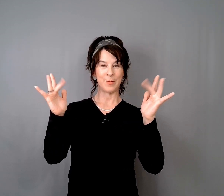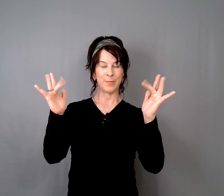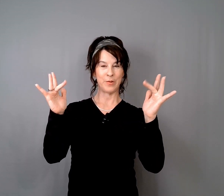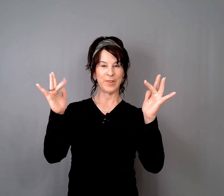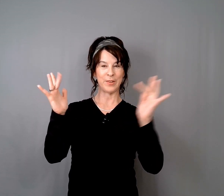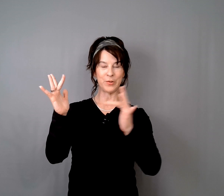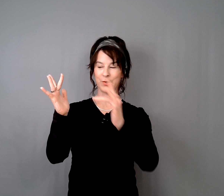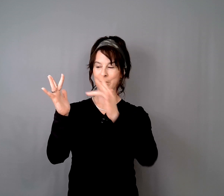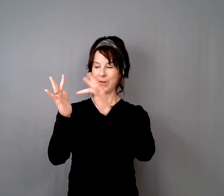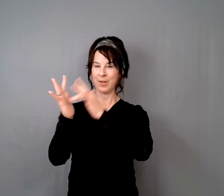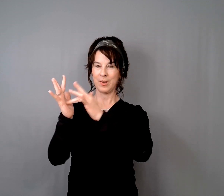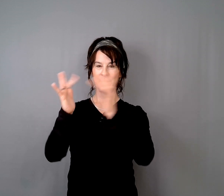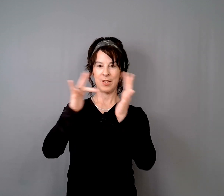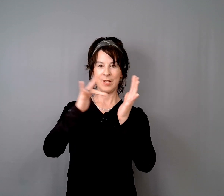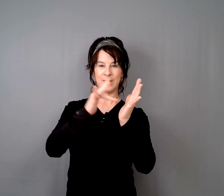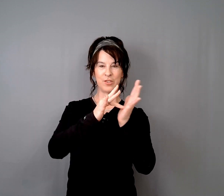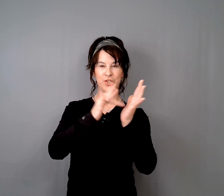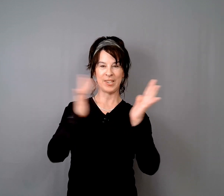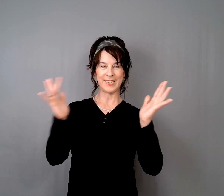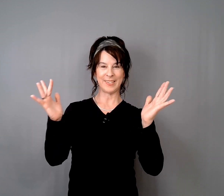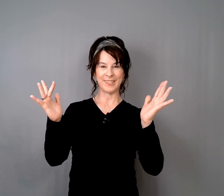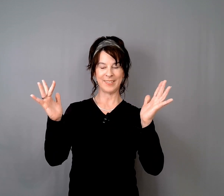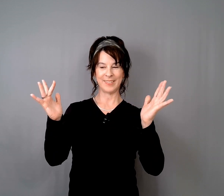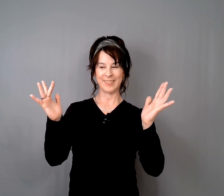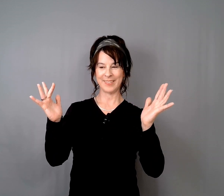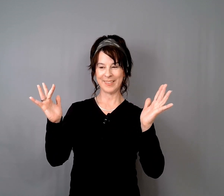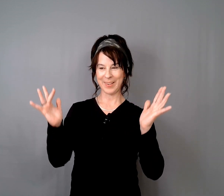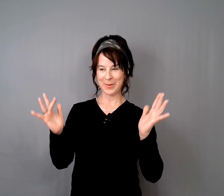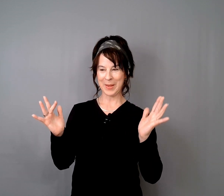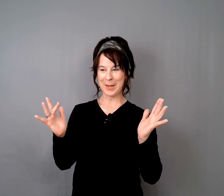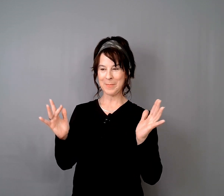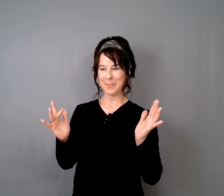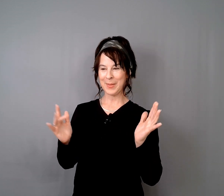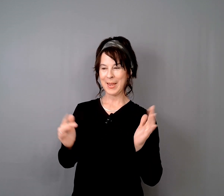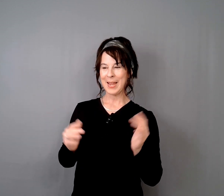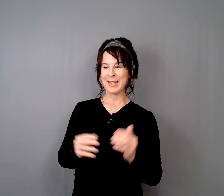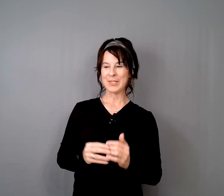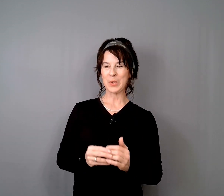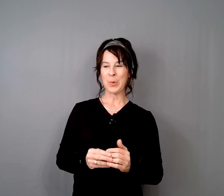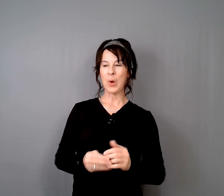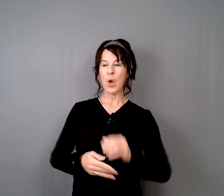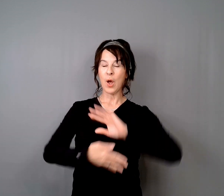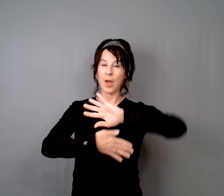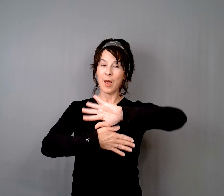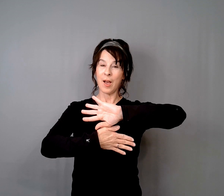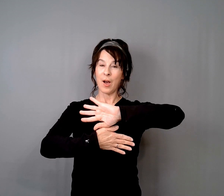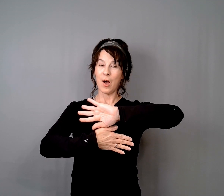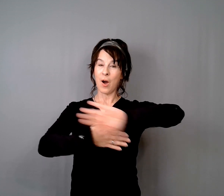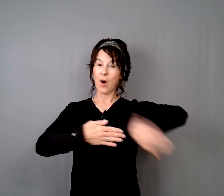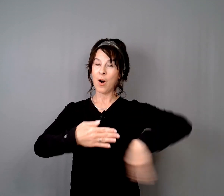Middle fingers. Jesus. Okay? So,